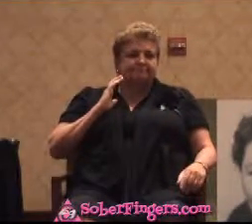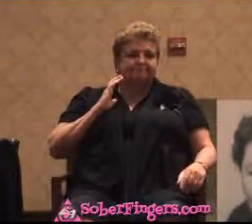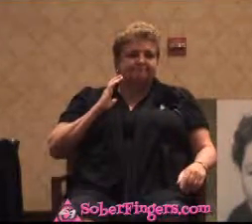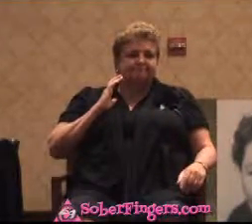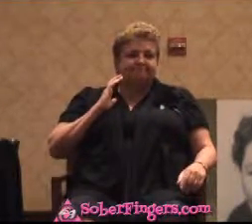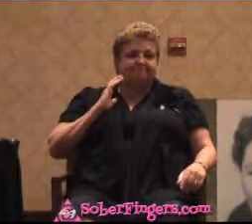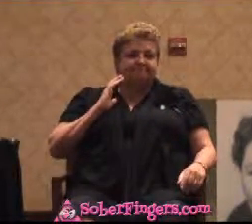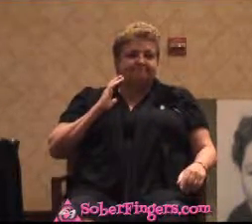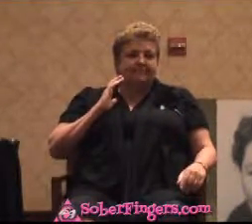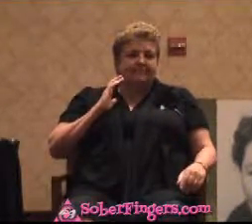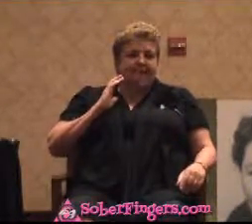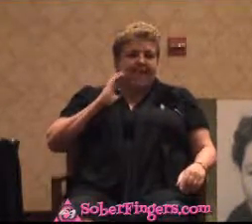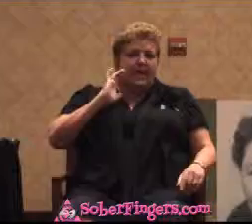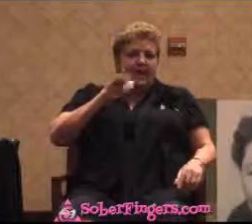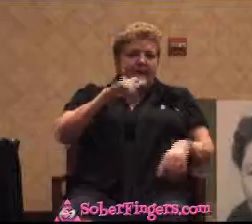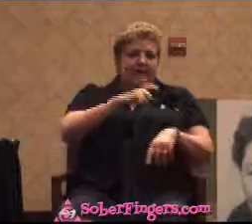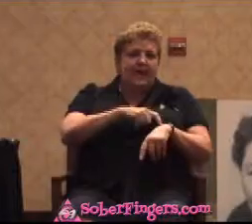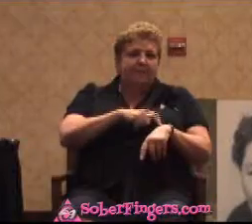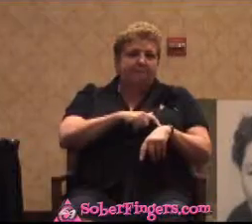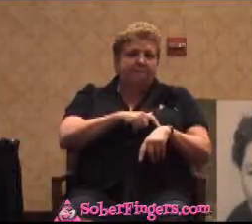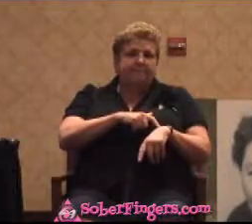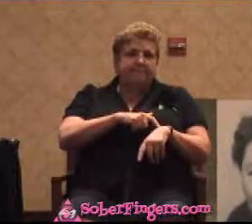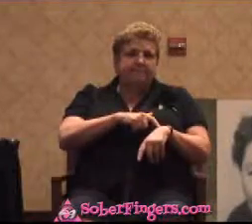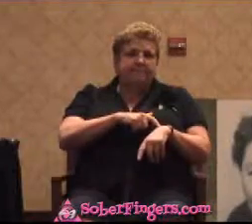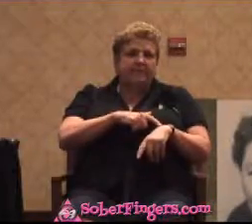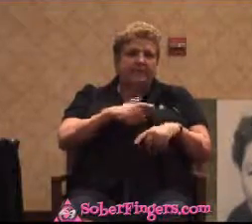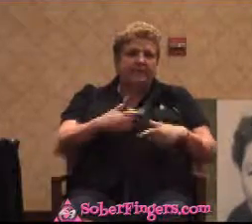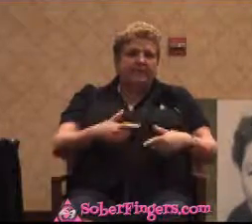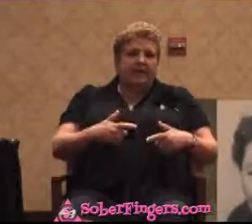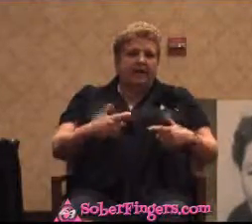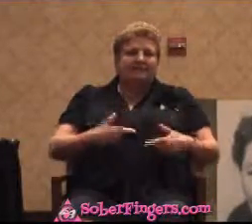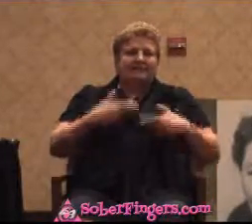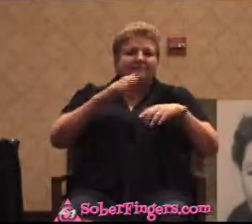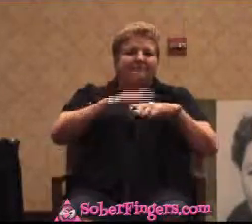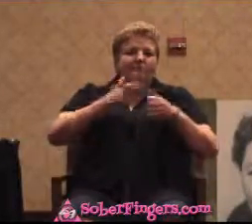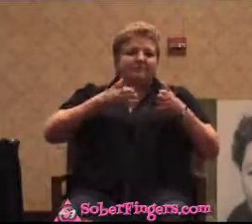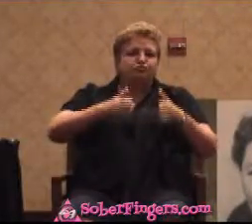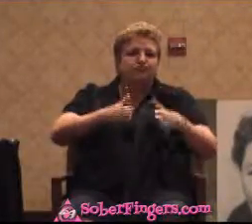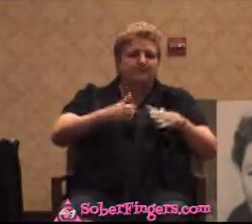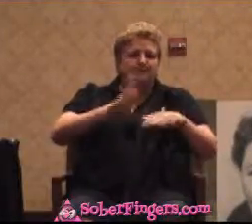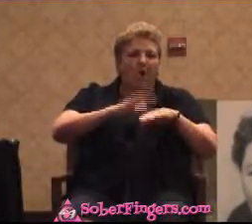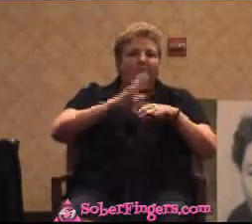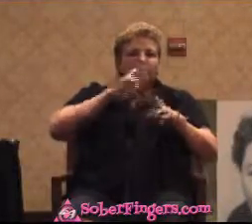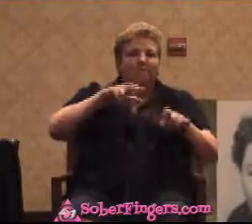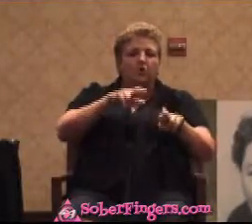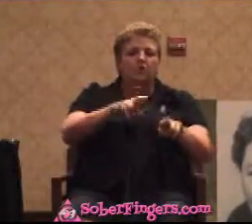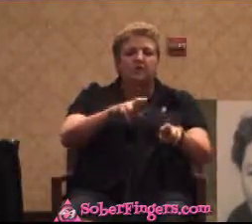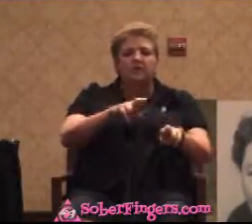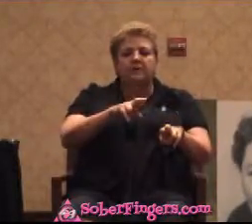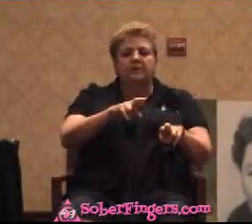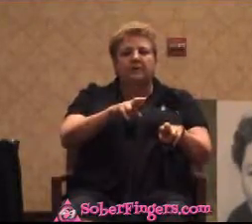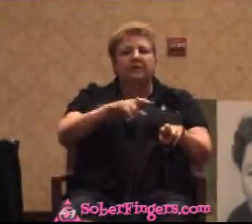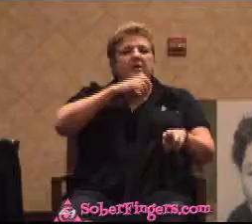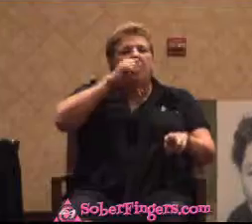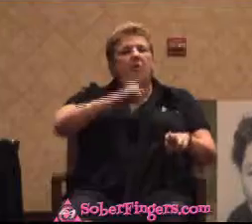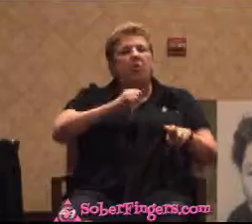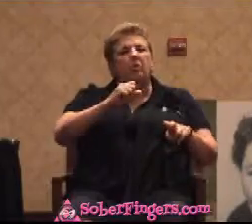by this time, I'm living on the banks of the Ohio River in a little boarding house for women. And